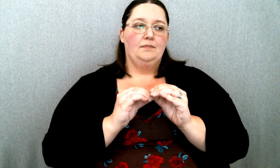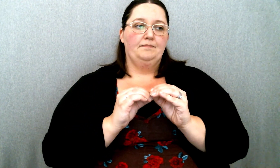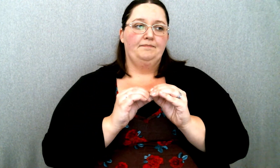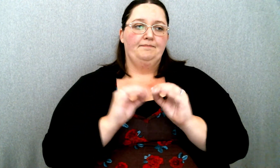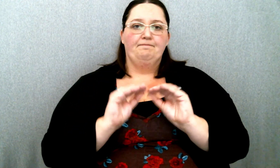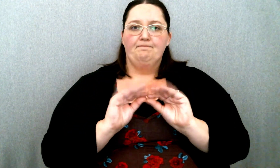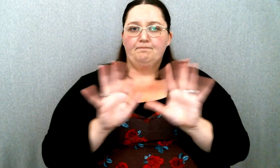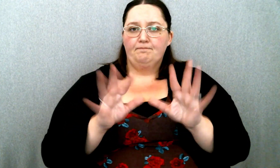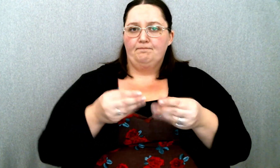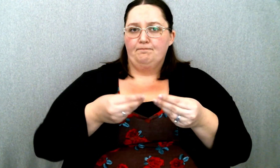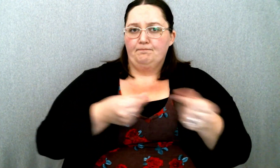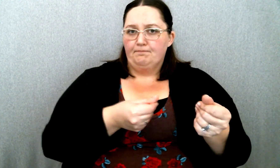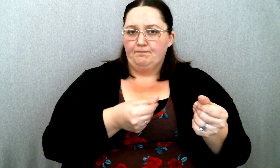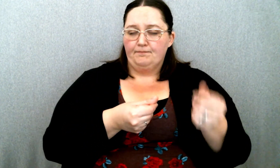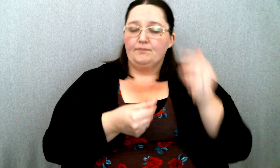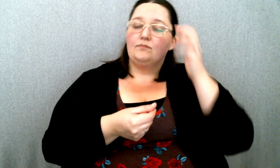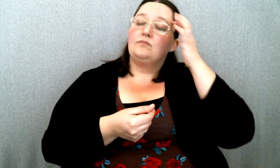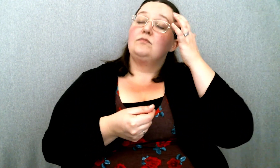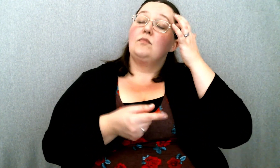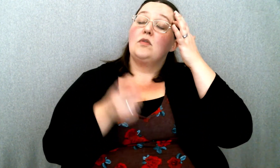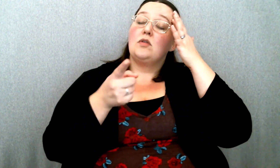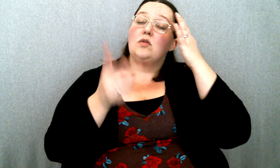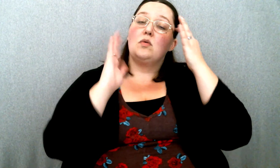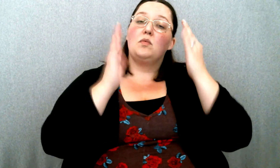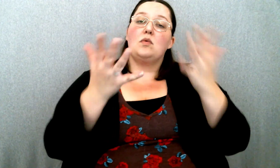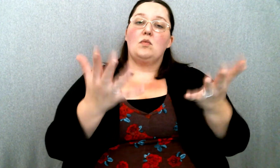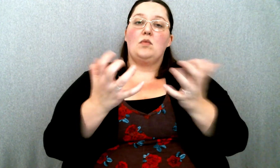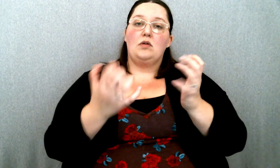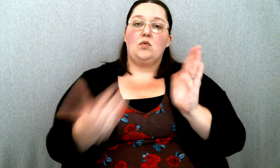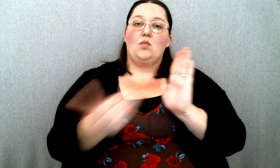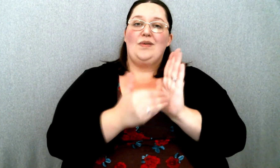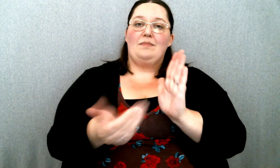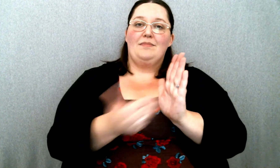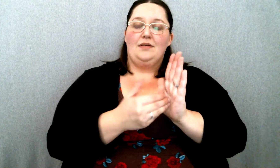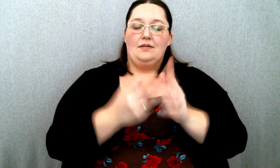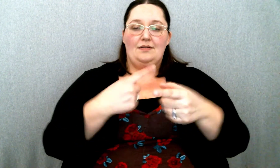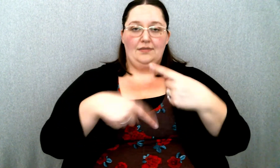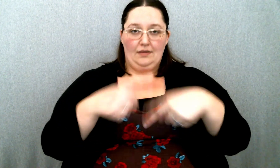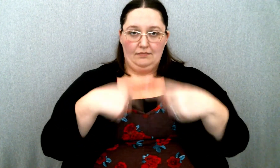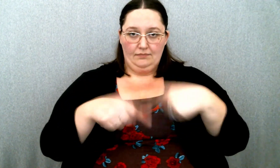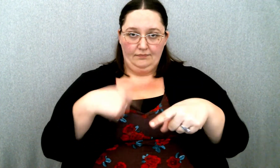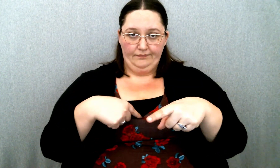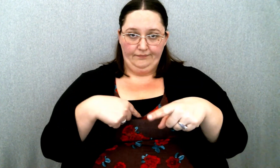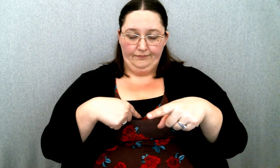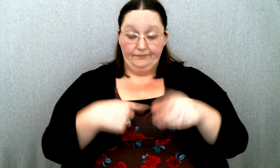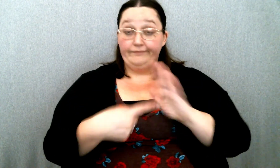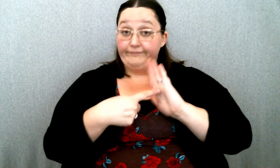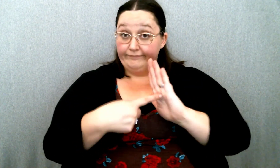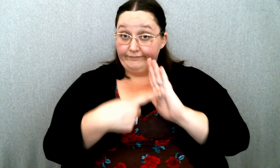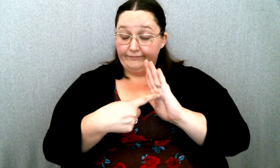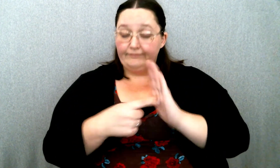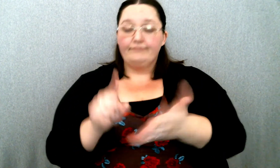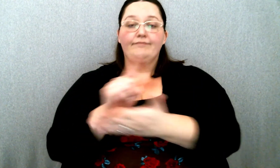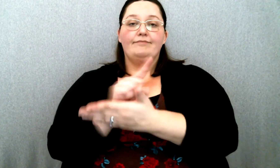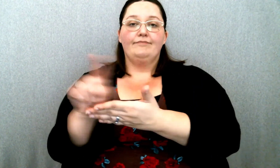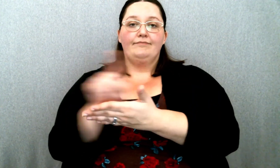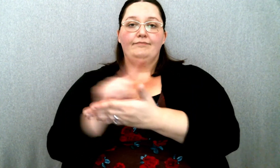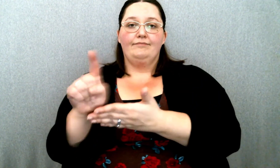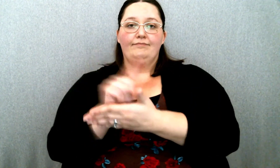more fluent or clear, what you can do is you will want to repeat your sign. For example,